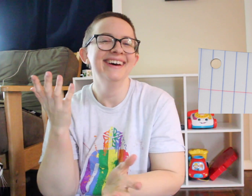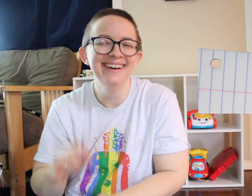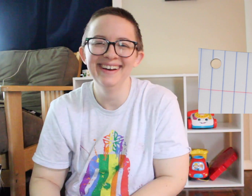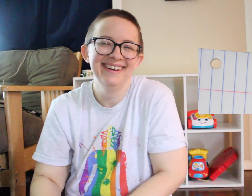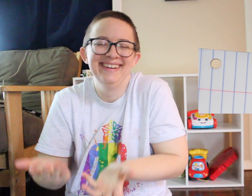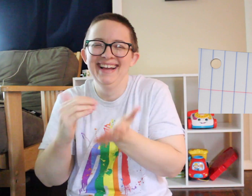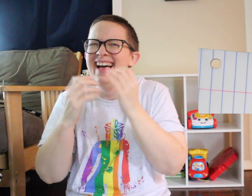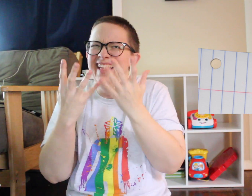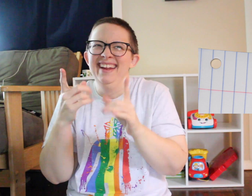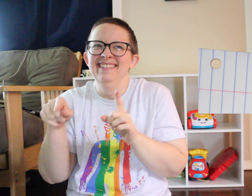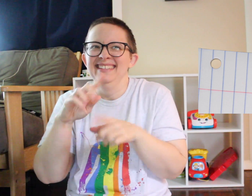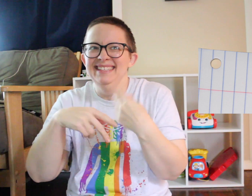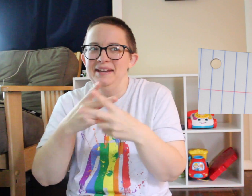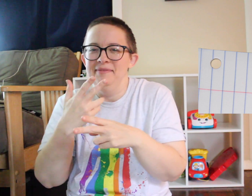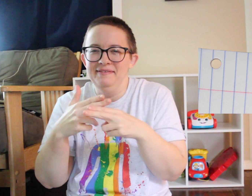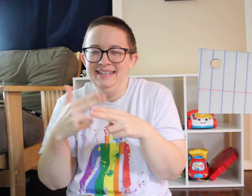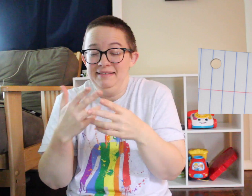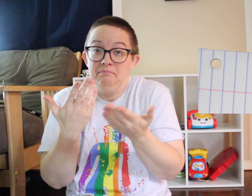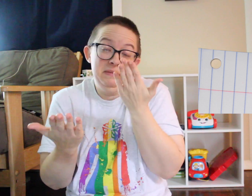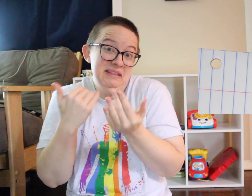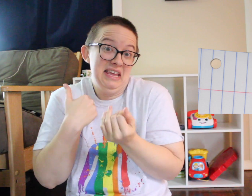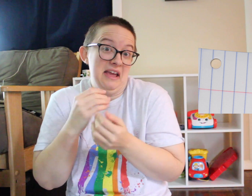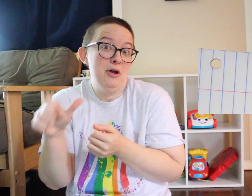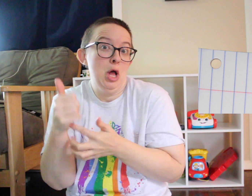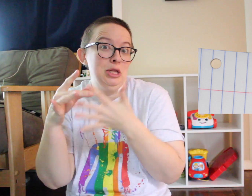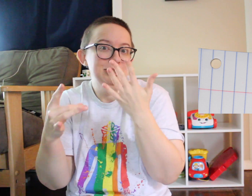rock. Again, a lot of these type of things, these names, maybe they